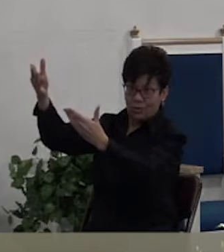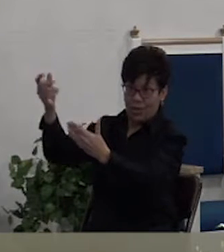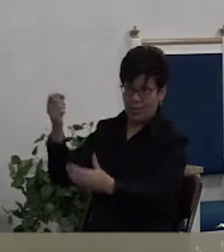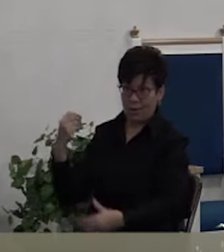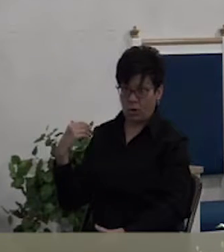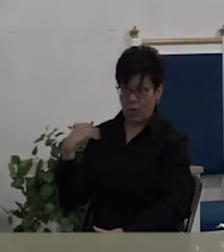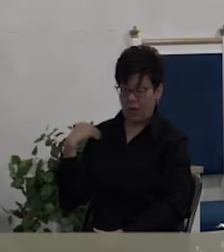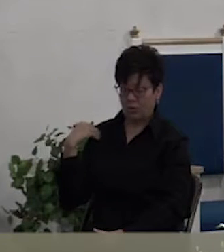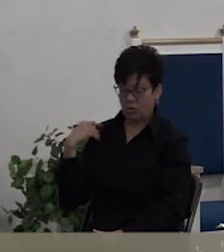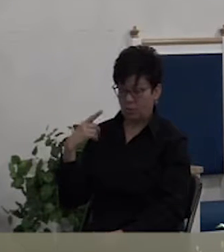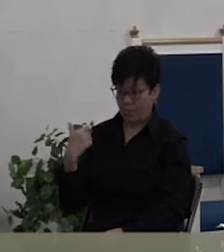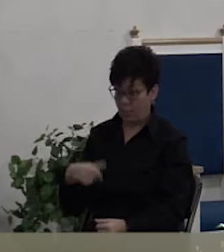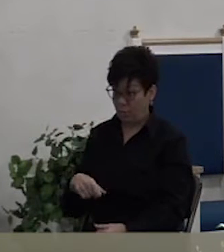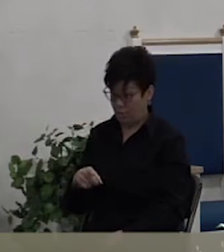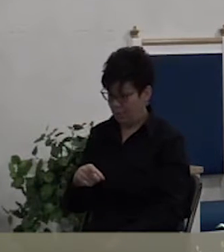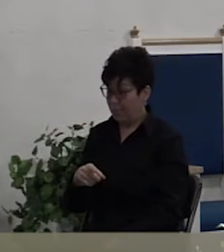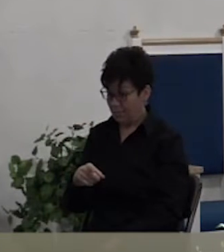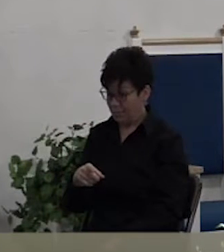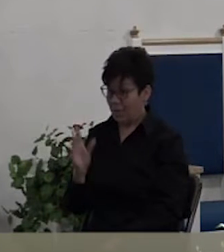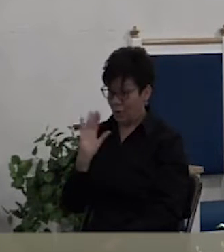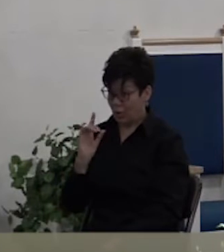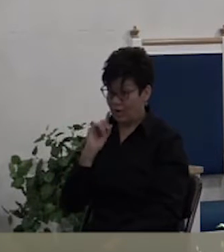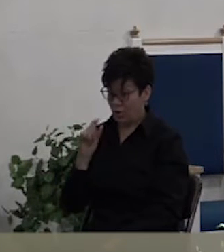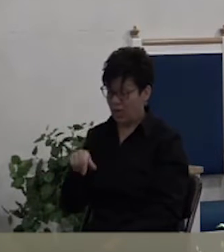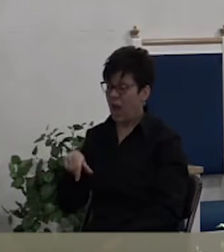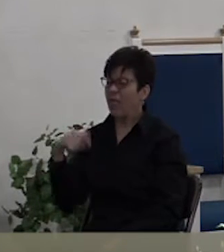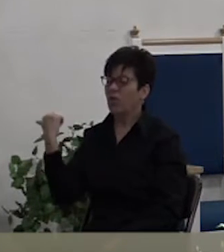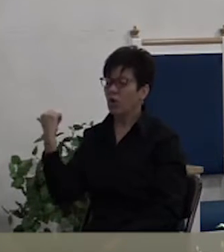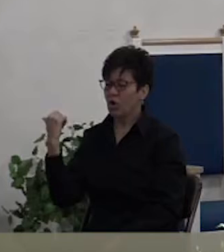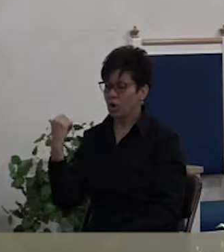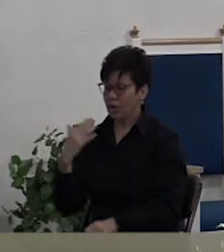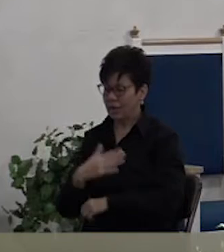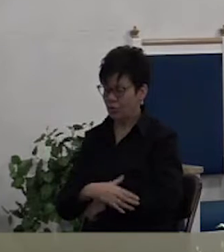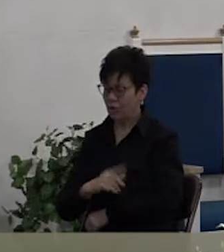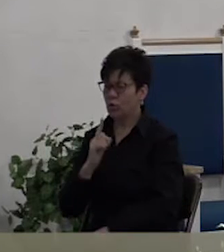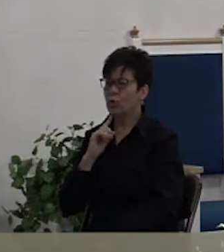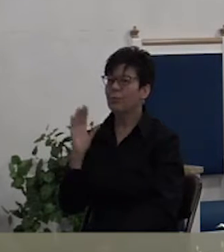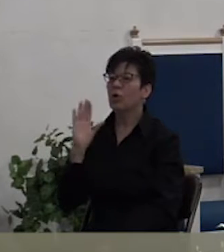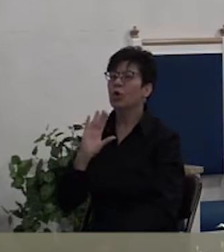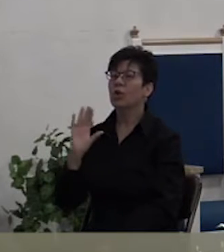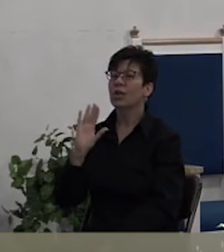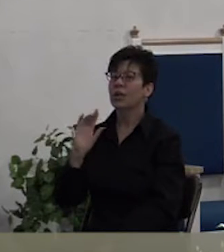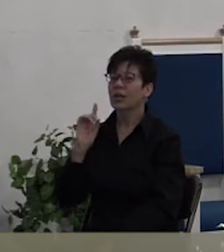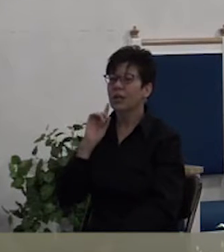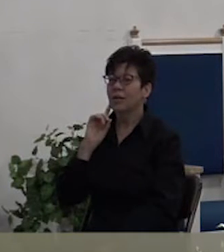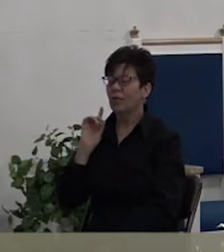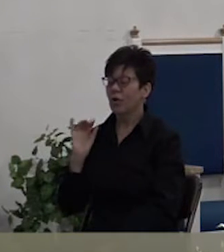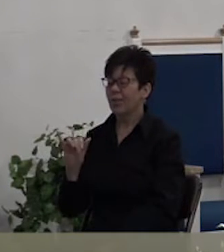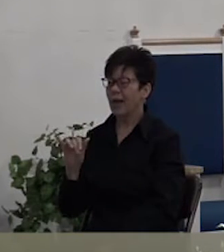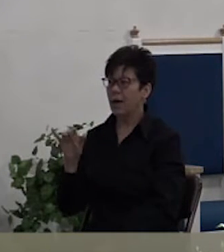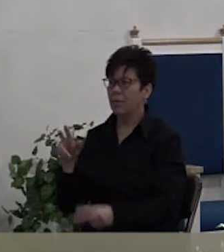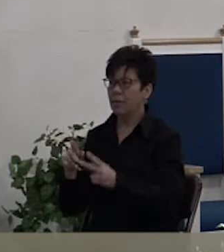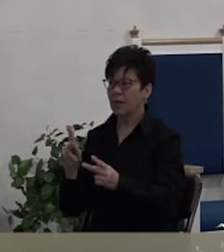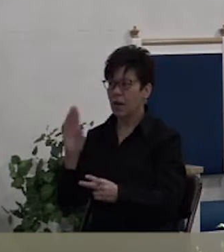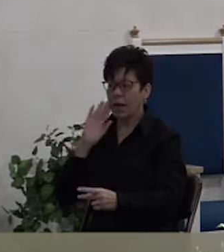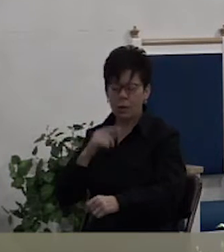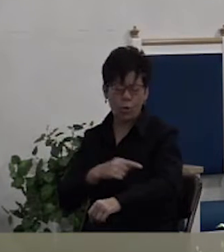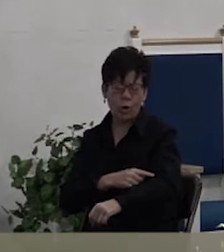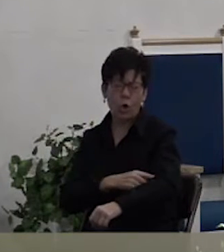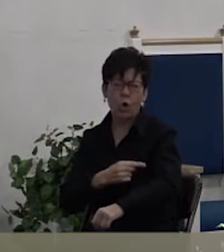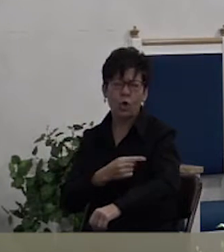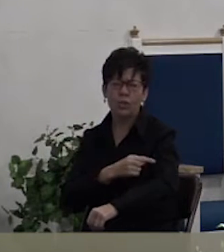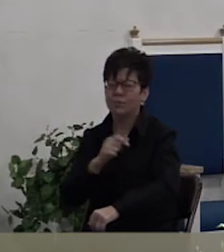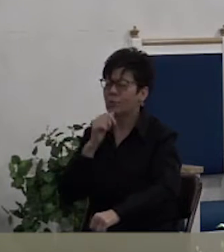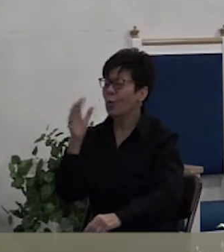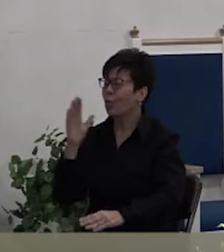to say, yes, you just keep on looking for that other country. You just keep on being a pilgrim. I know your arm is hurting right now,